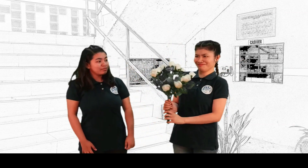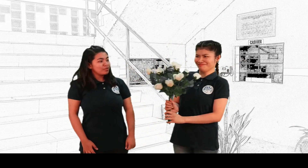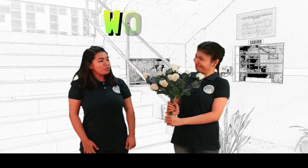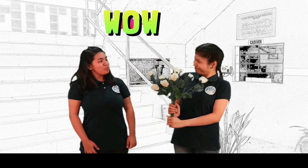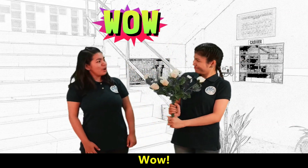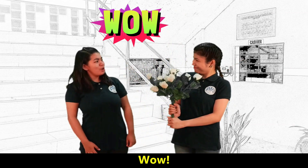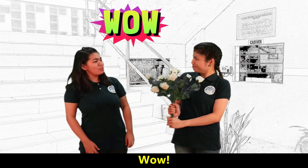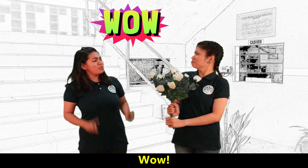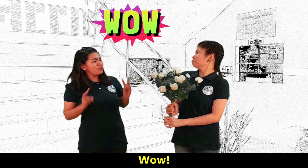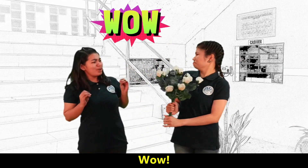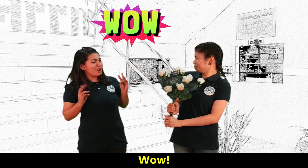Wow.